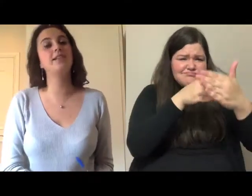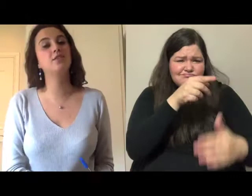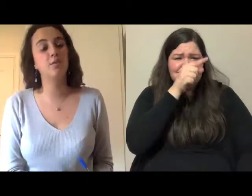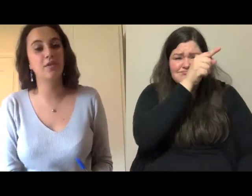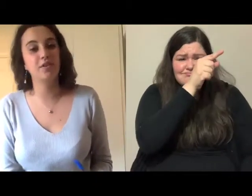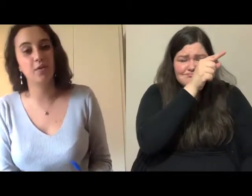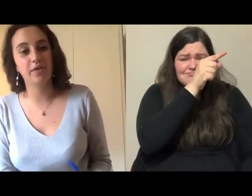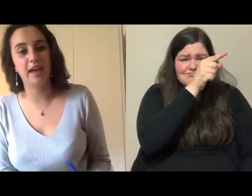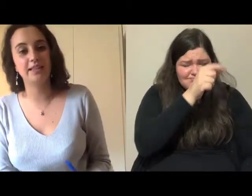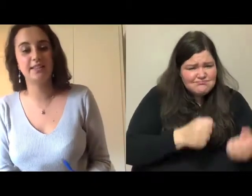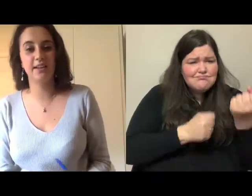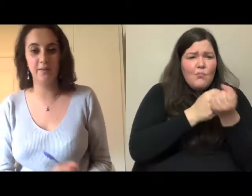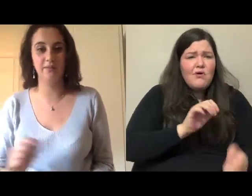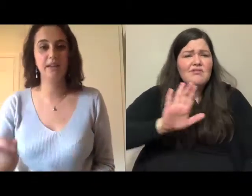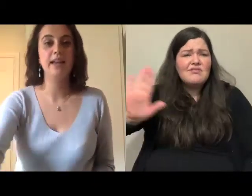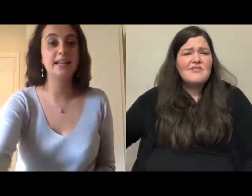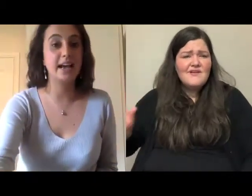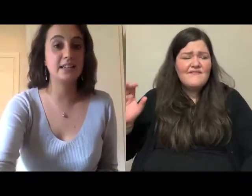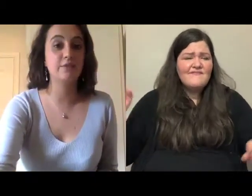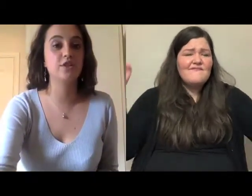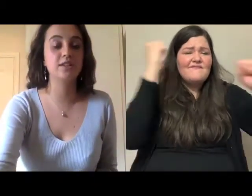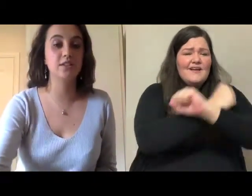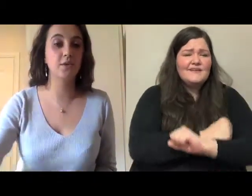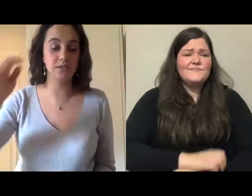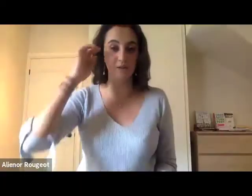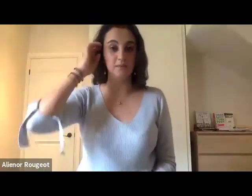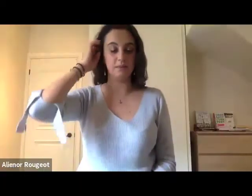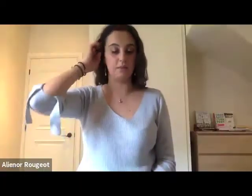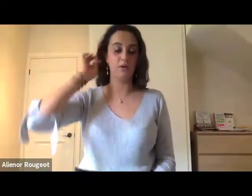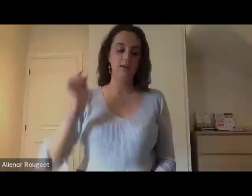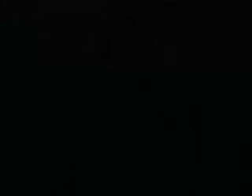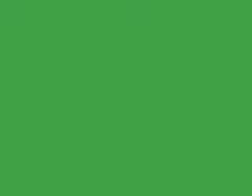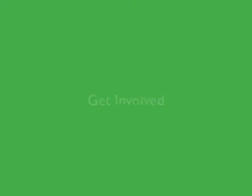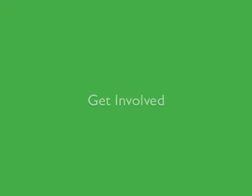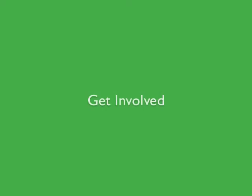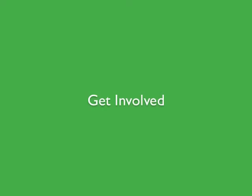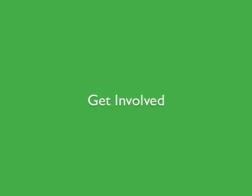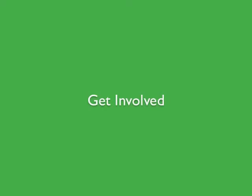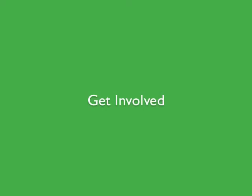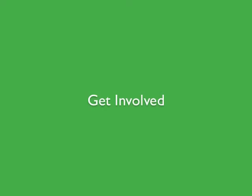go and support the youth that is asking for justice for Wet'suwet'en people.